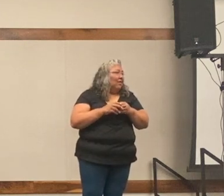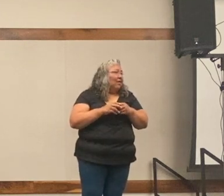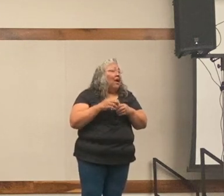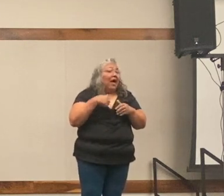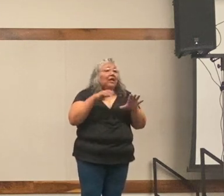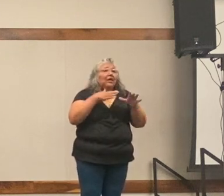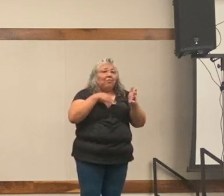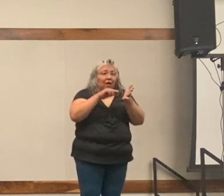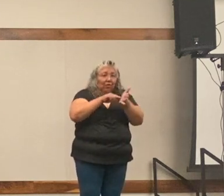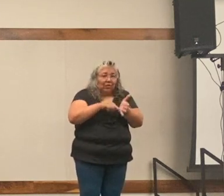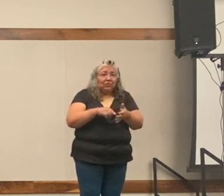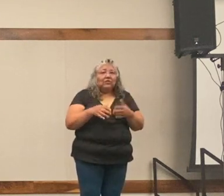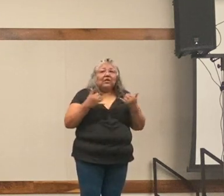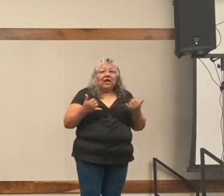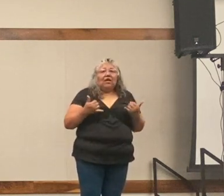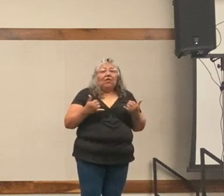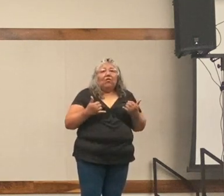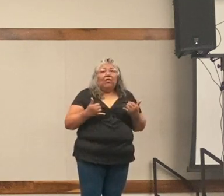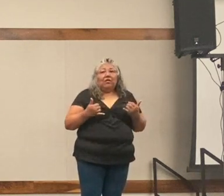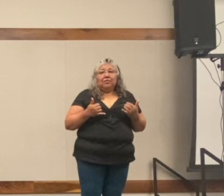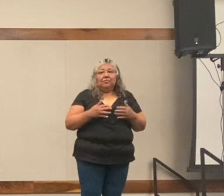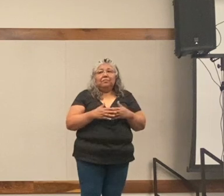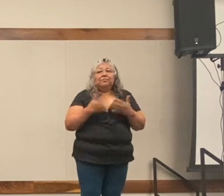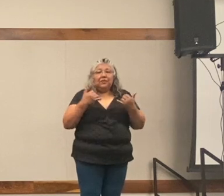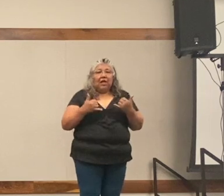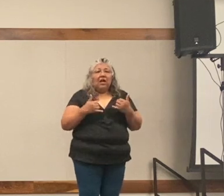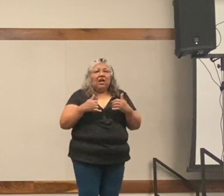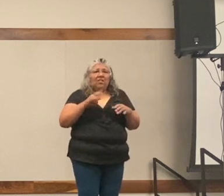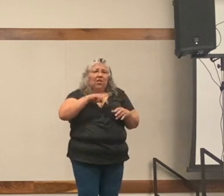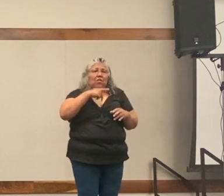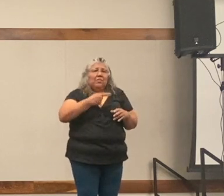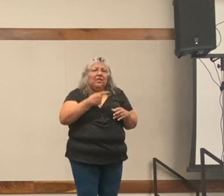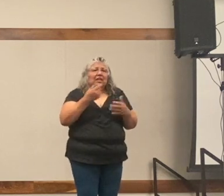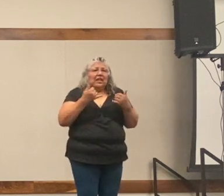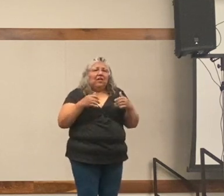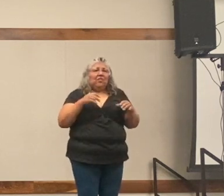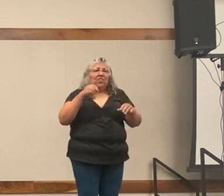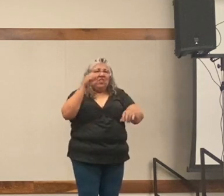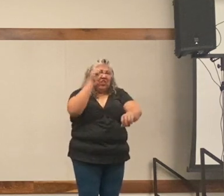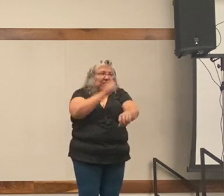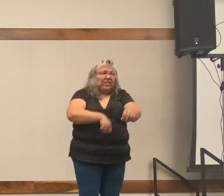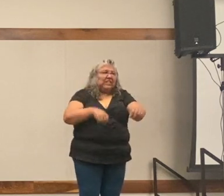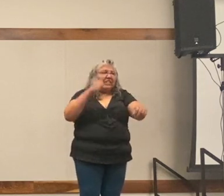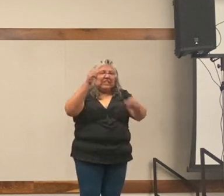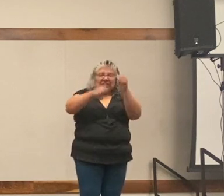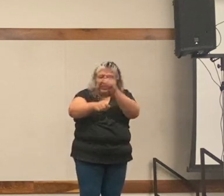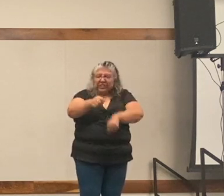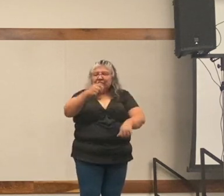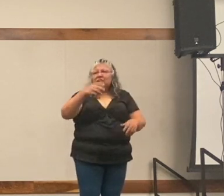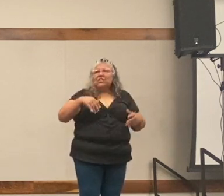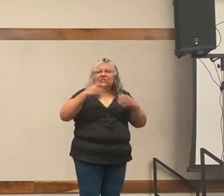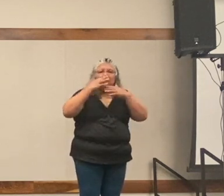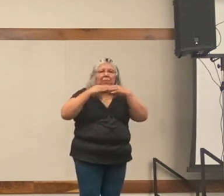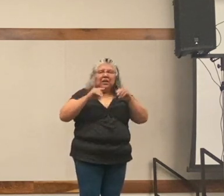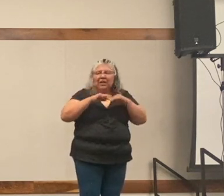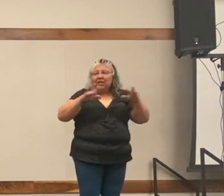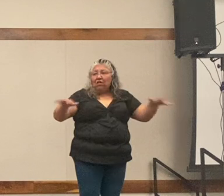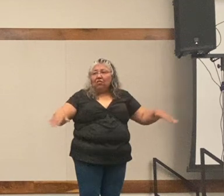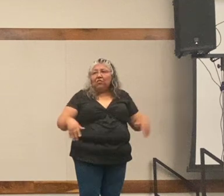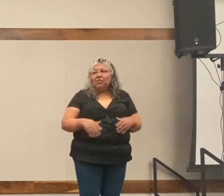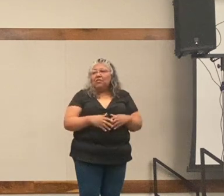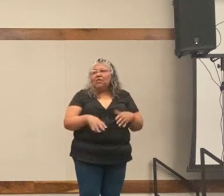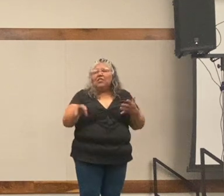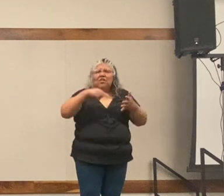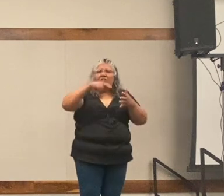my research. Okay, so here they are. Now, they're getting upset. So now they're cutting themselves with spears and stuff. They're bleeding all over the place.